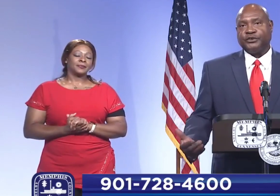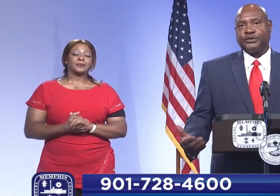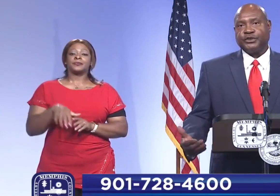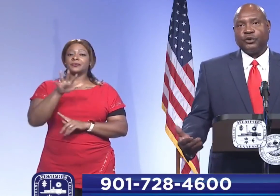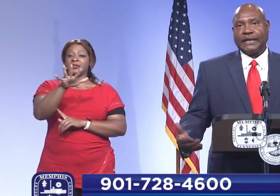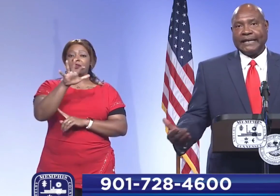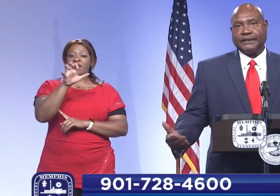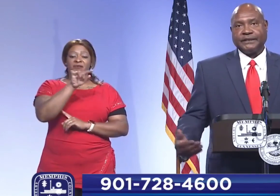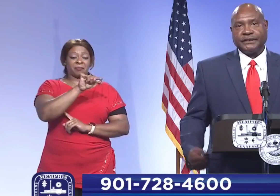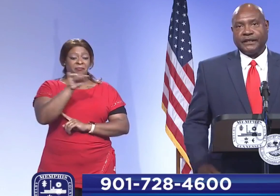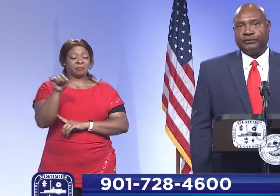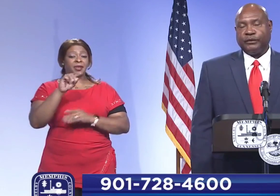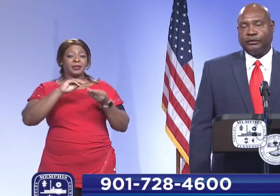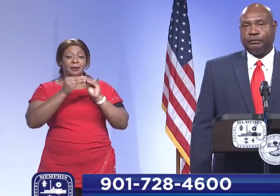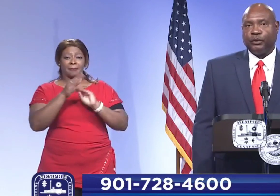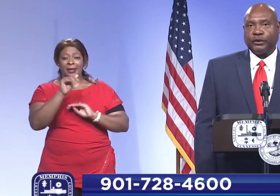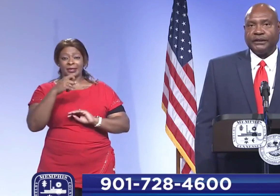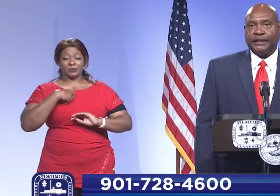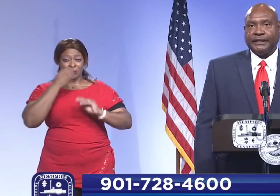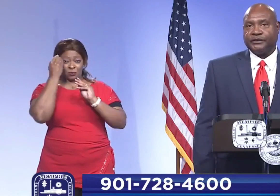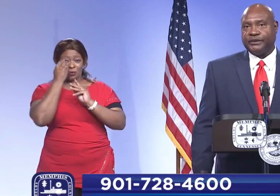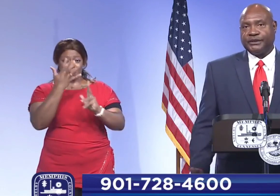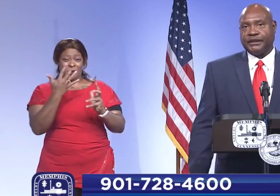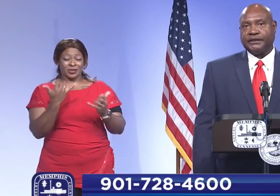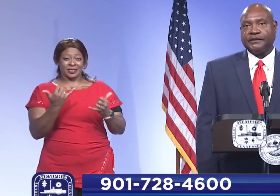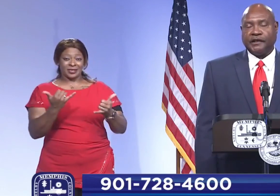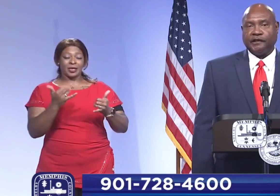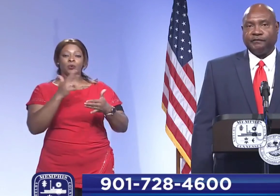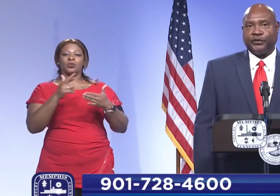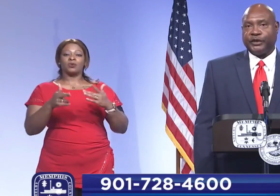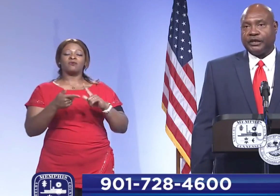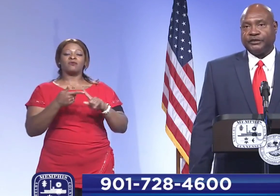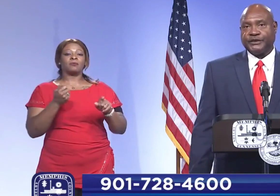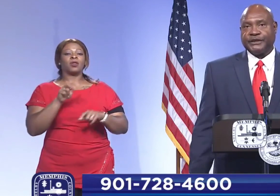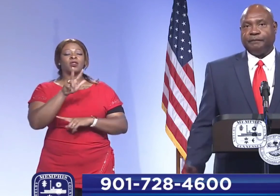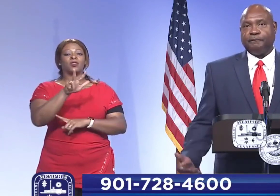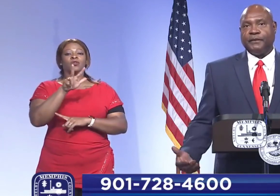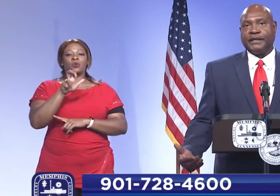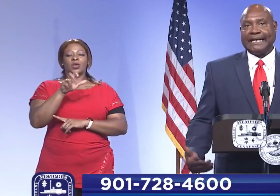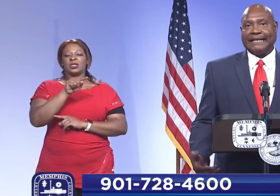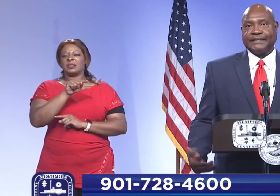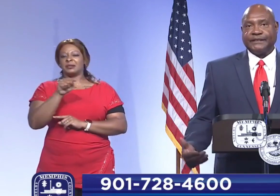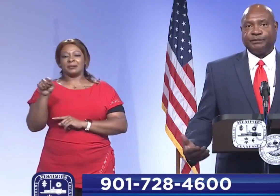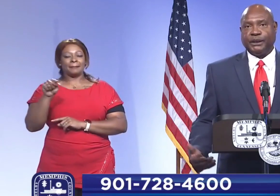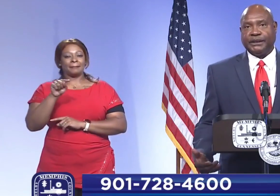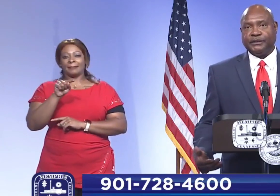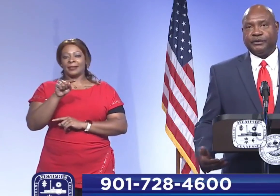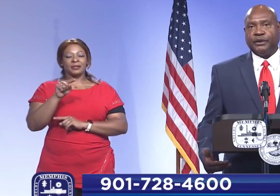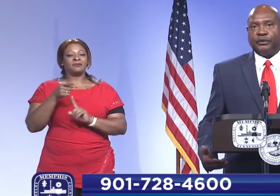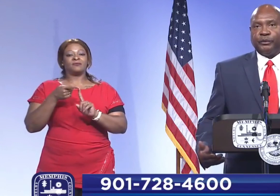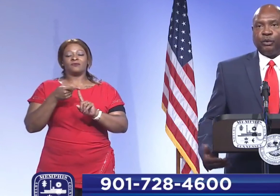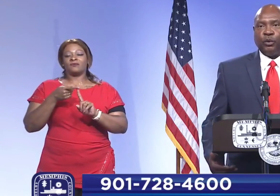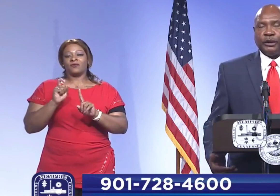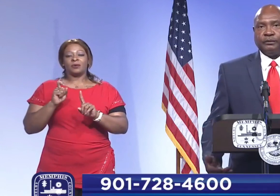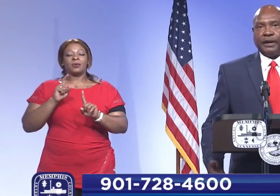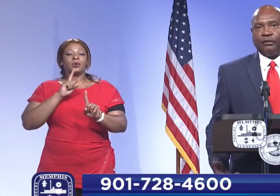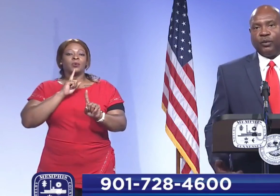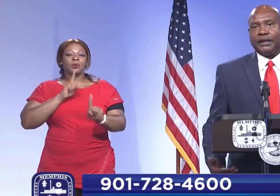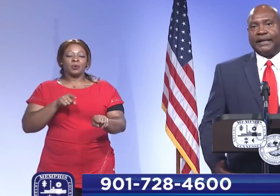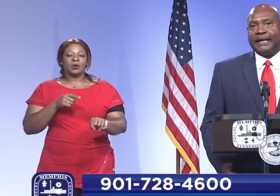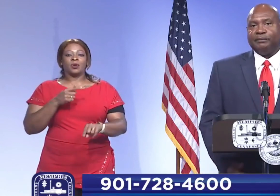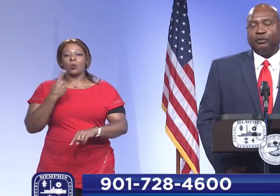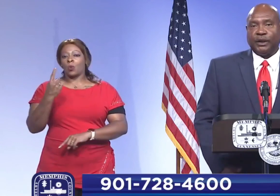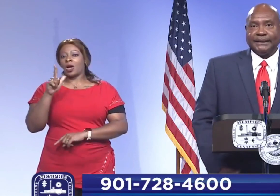500 or so cases that we report today is a result of 300 and some cases being reported by